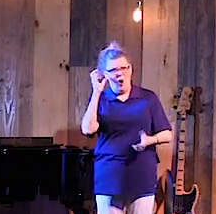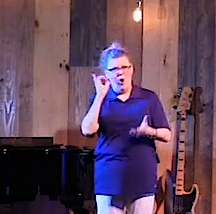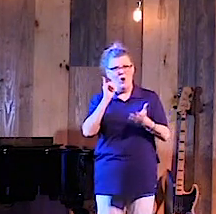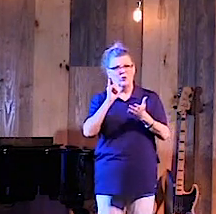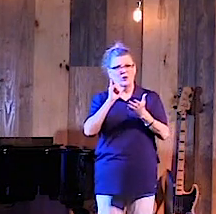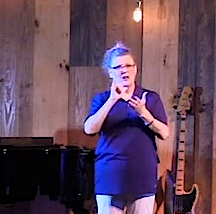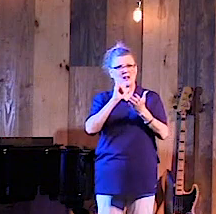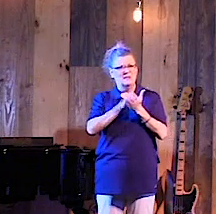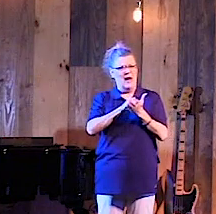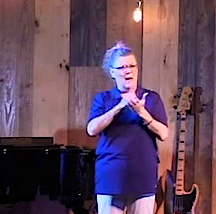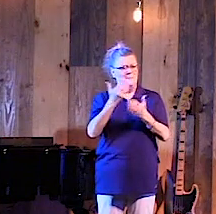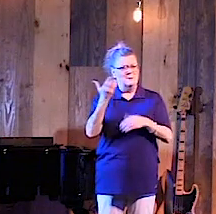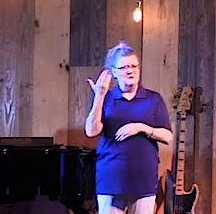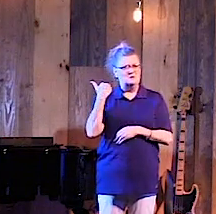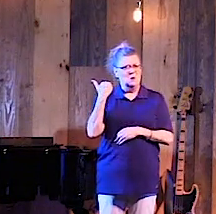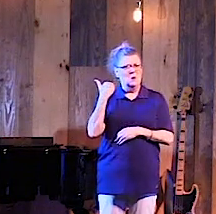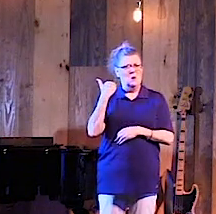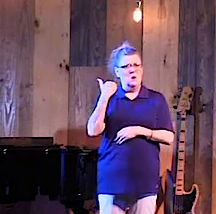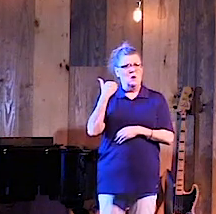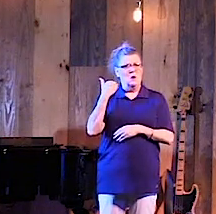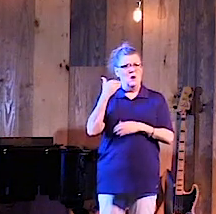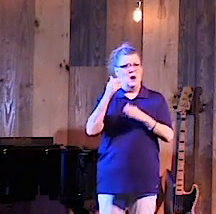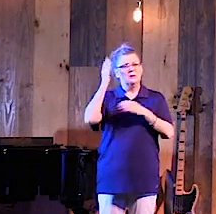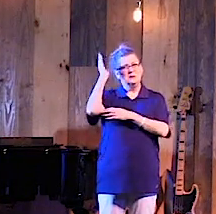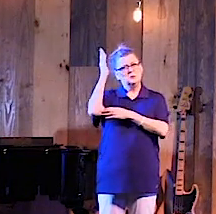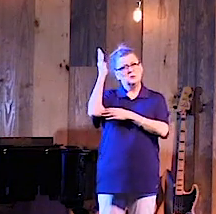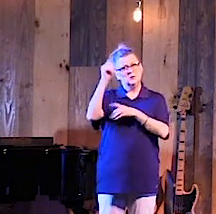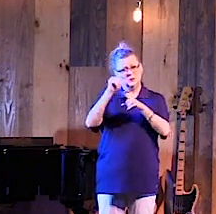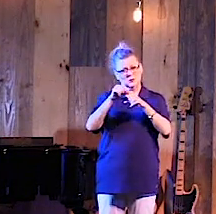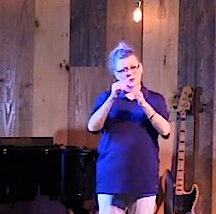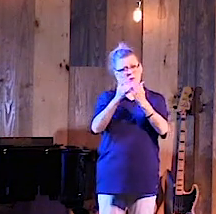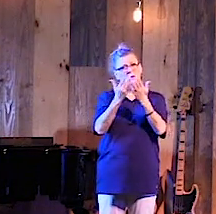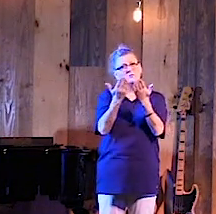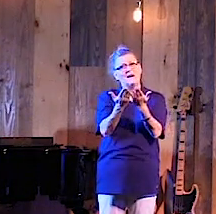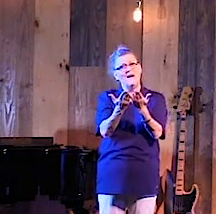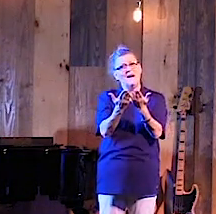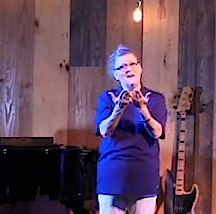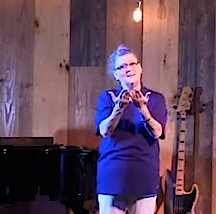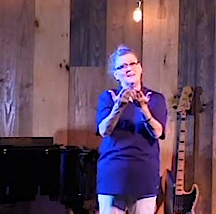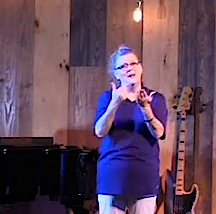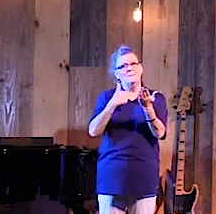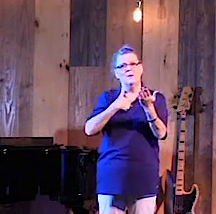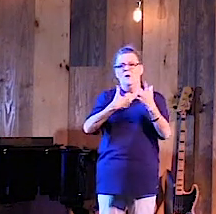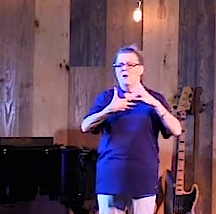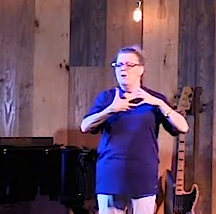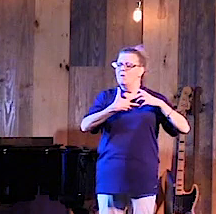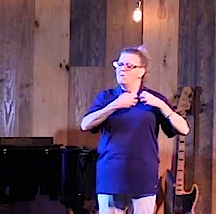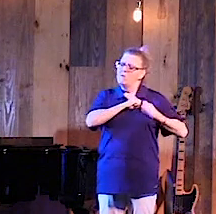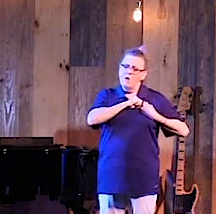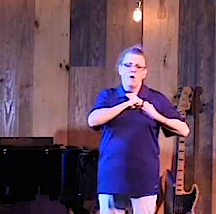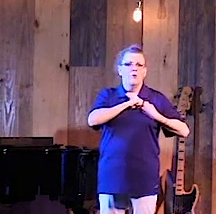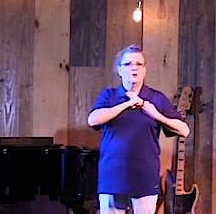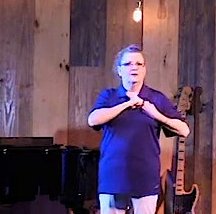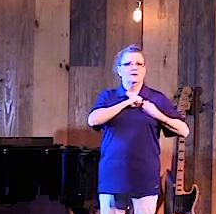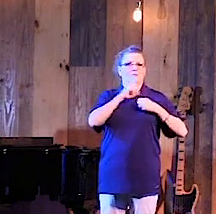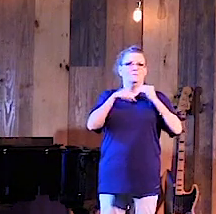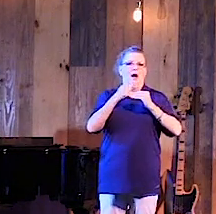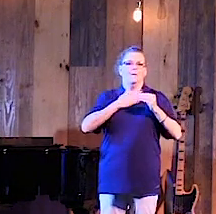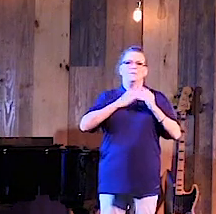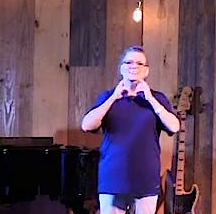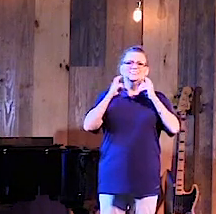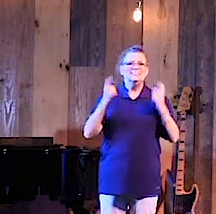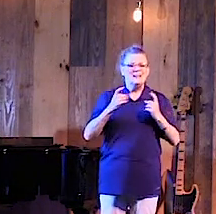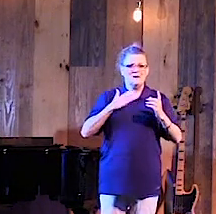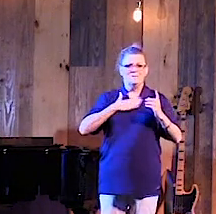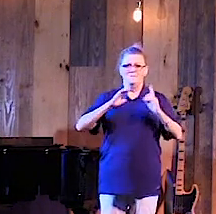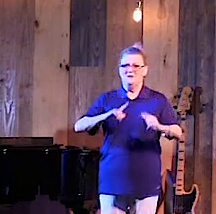I can remember as he was preaching the word of God, man, my heart was being broken over the way I was living, over my sin, over my life,